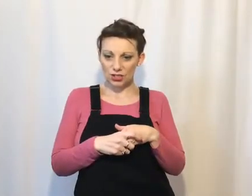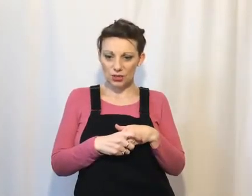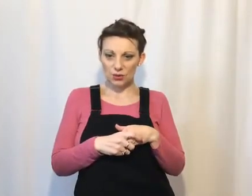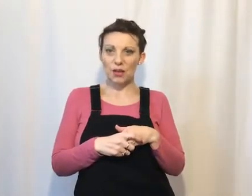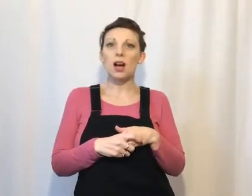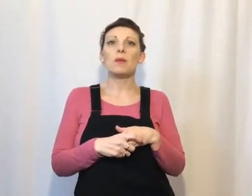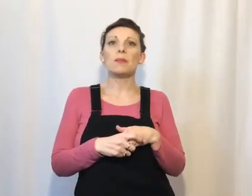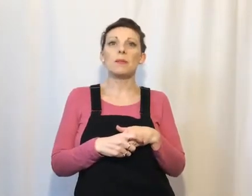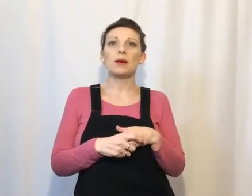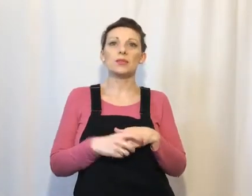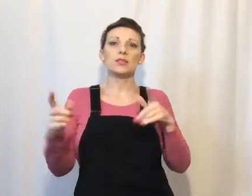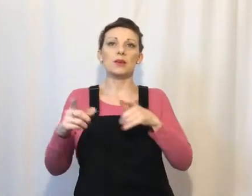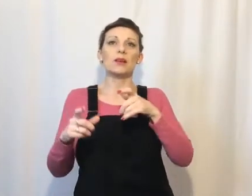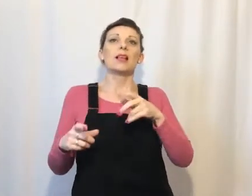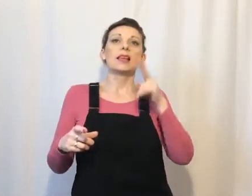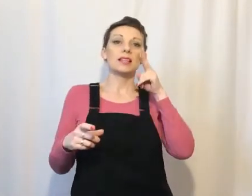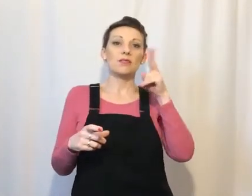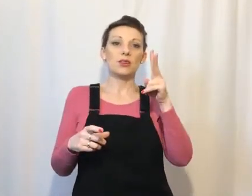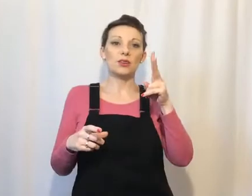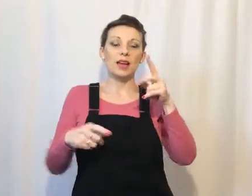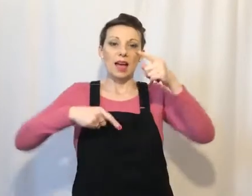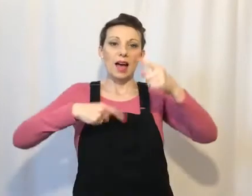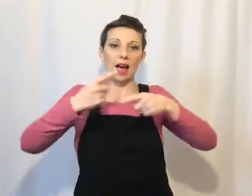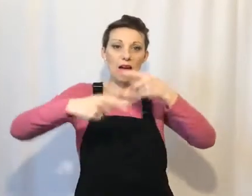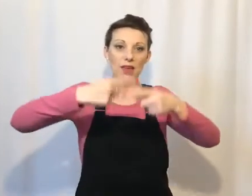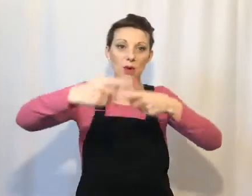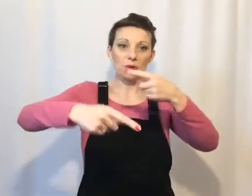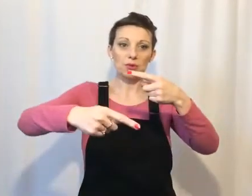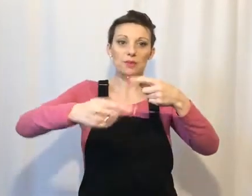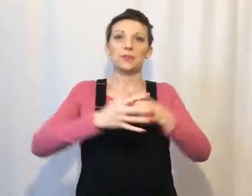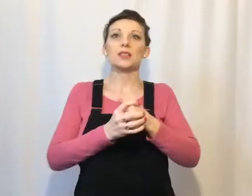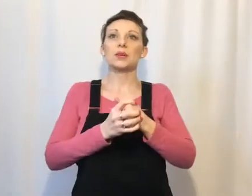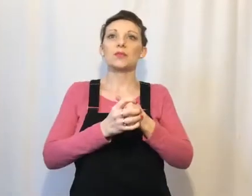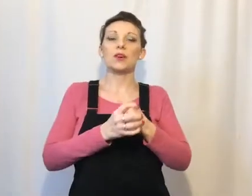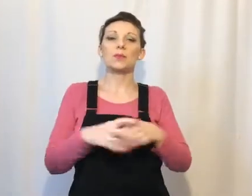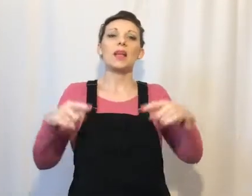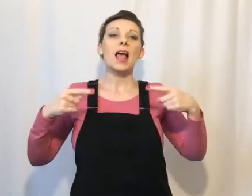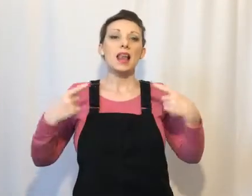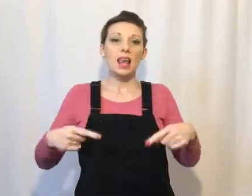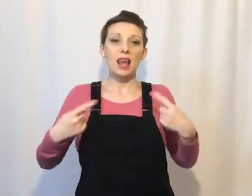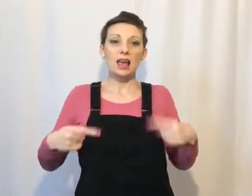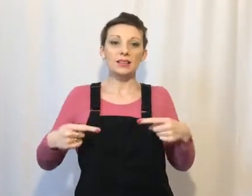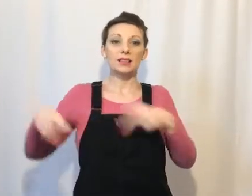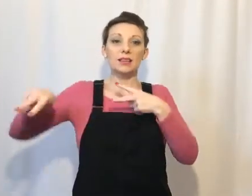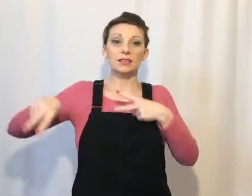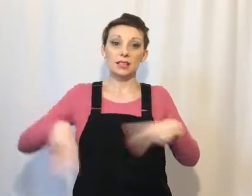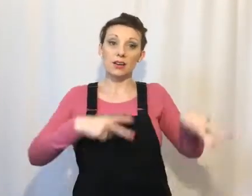two that come up the most. So let's have a look at how they go in order. So we've got let's